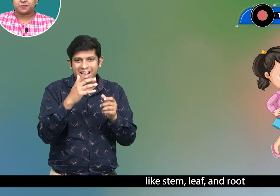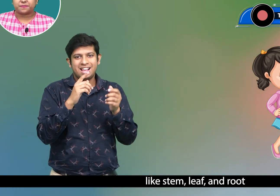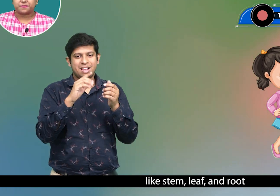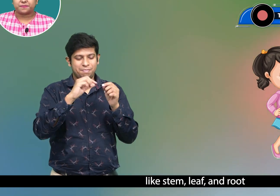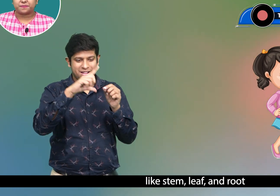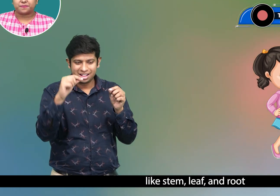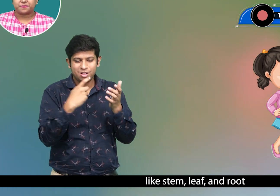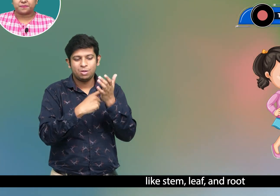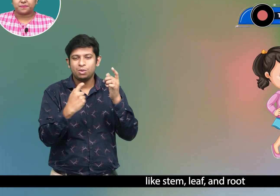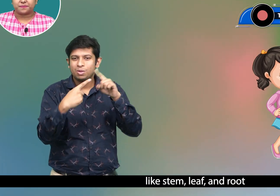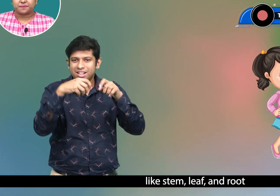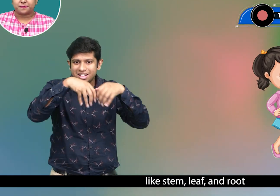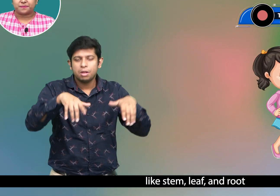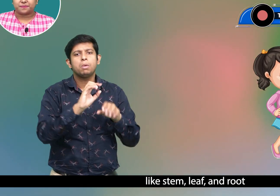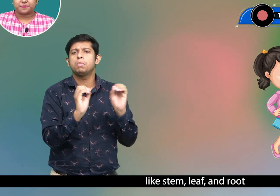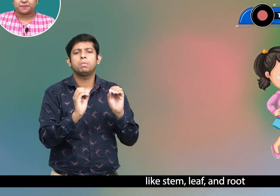root.